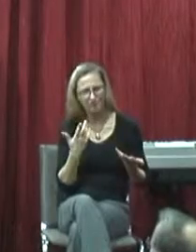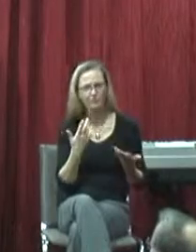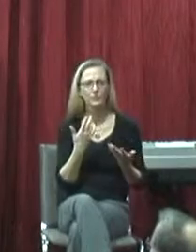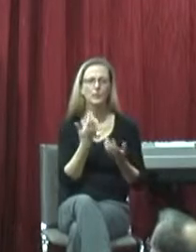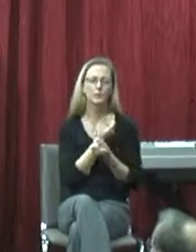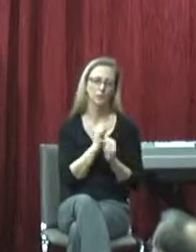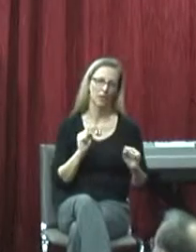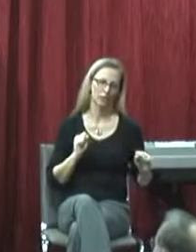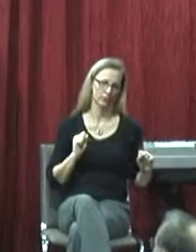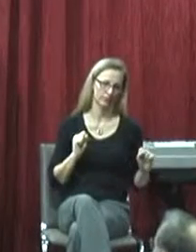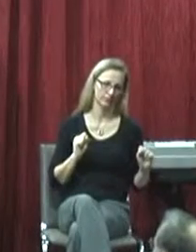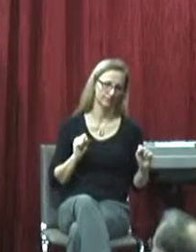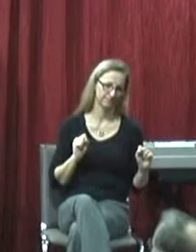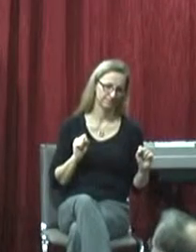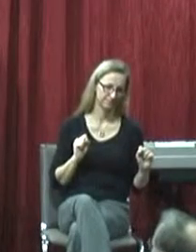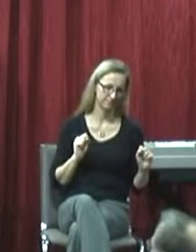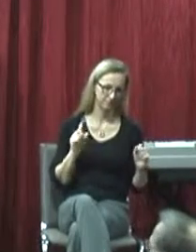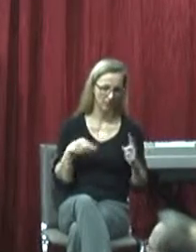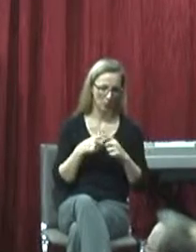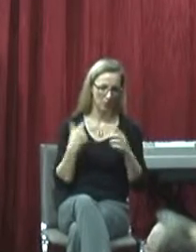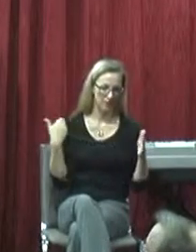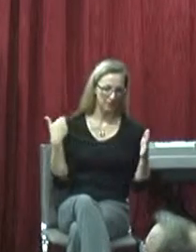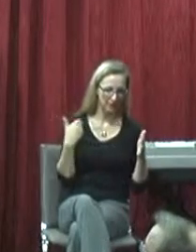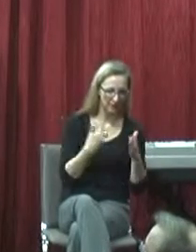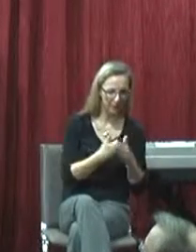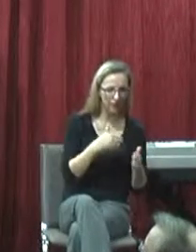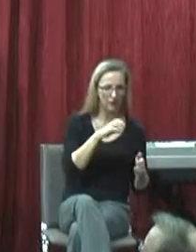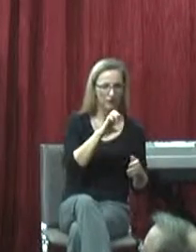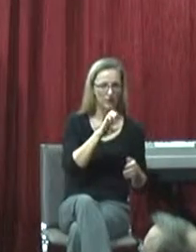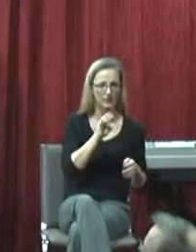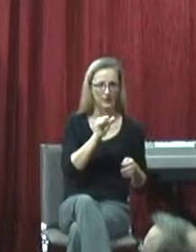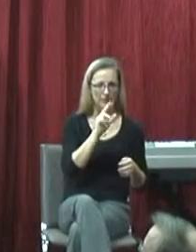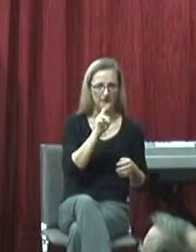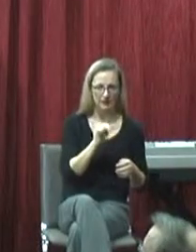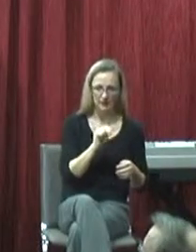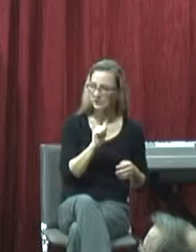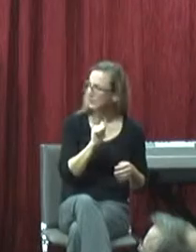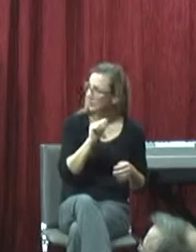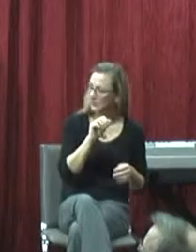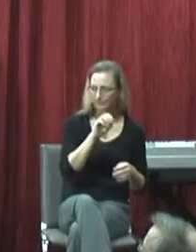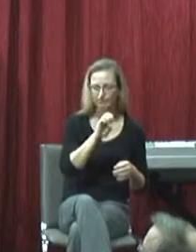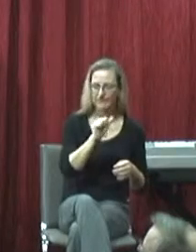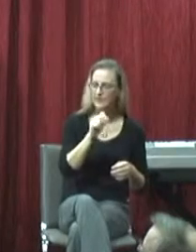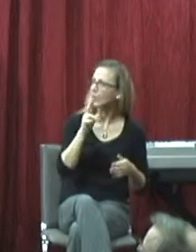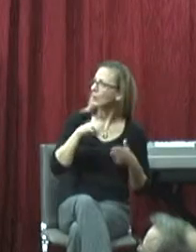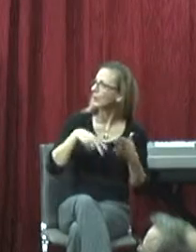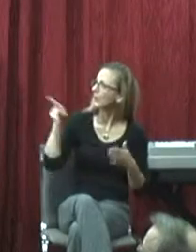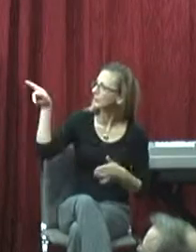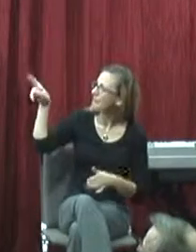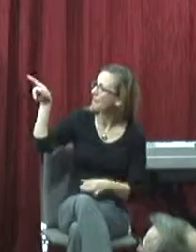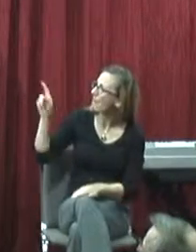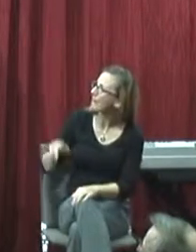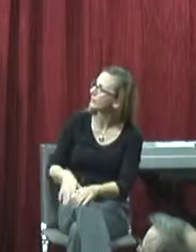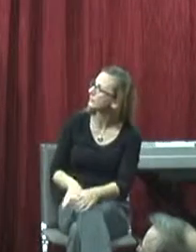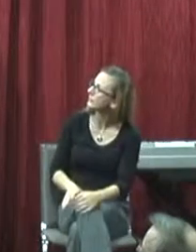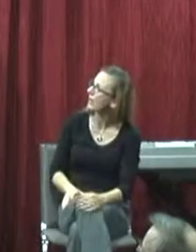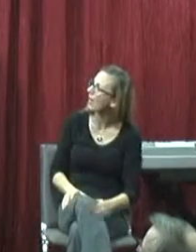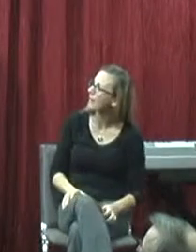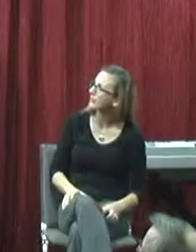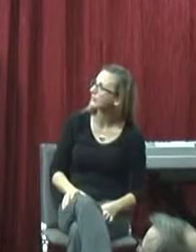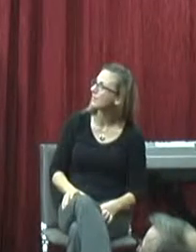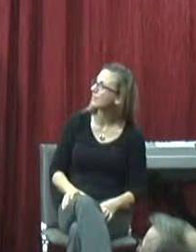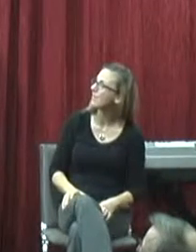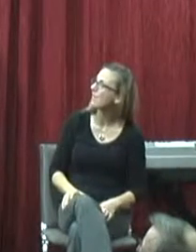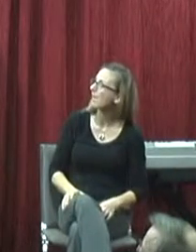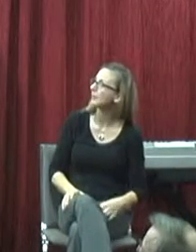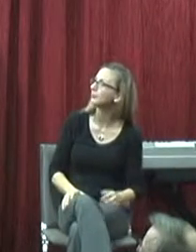coming encounter. And when he came near to Esau, here's what we read in chapter 33, verse 4. But Esau ran to meet him,